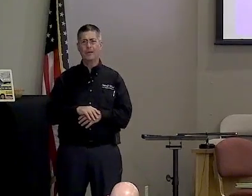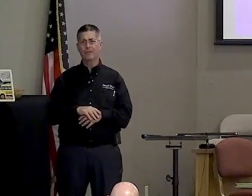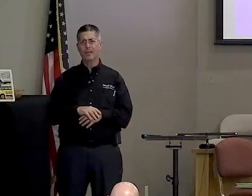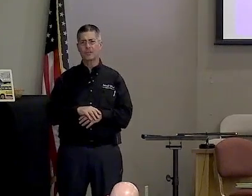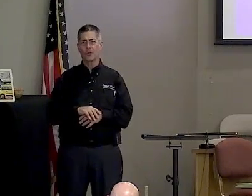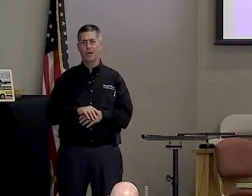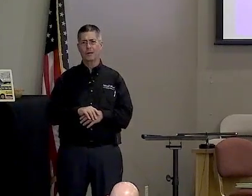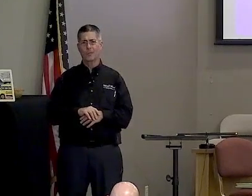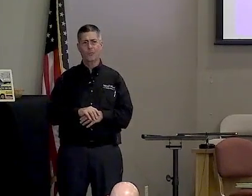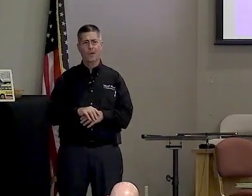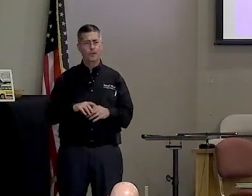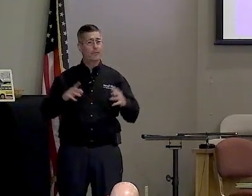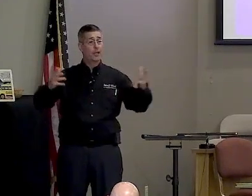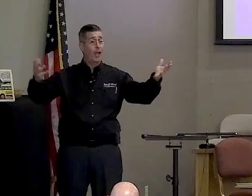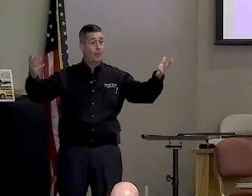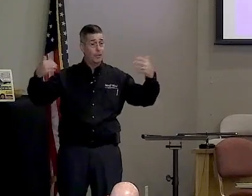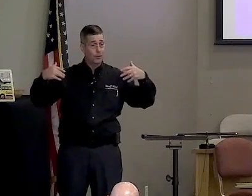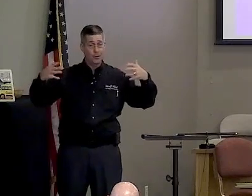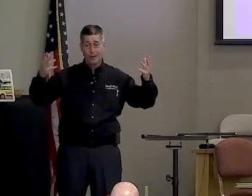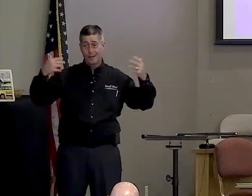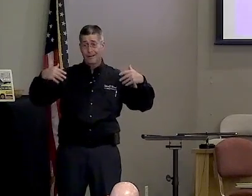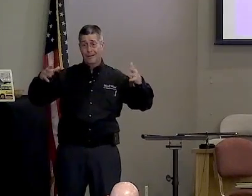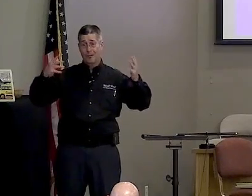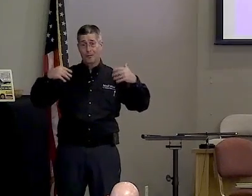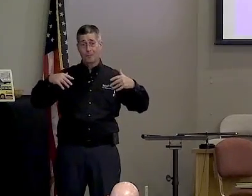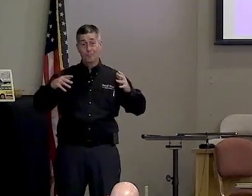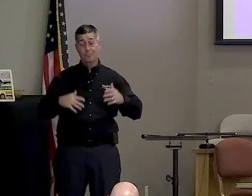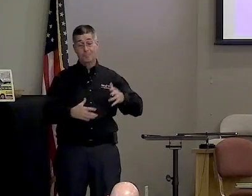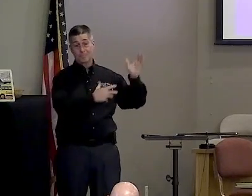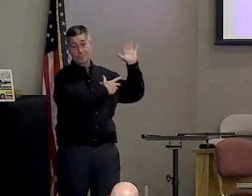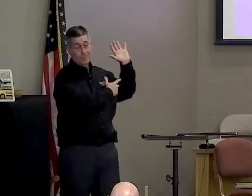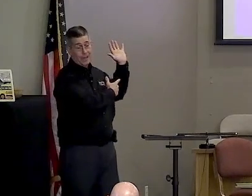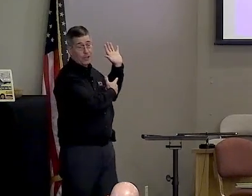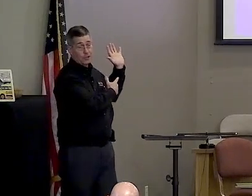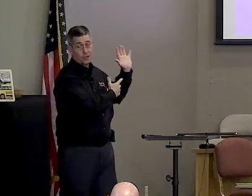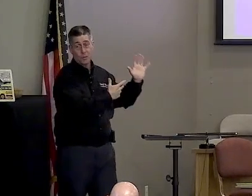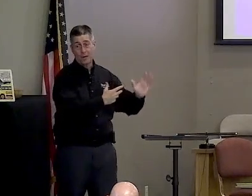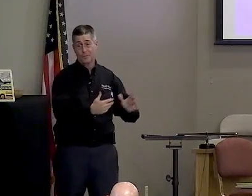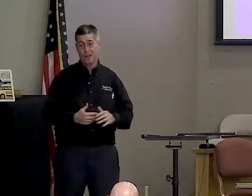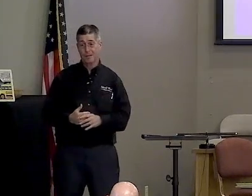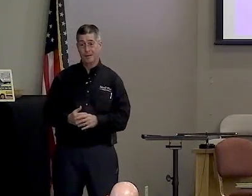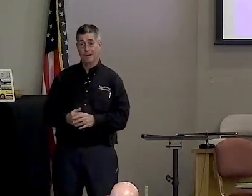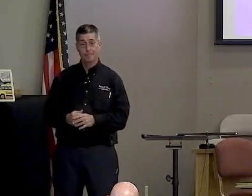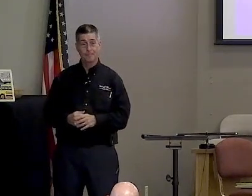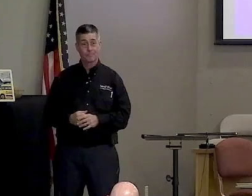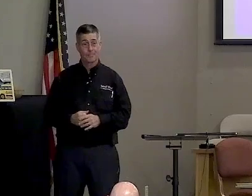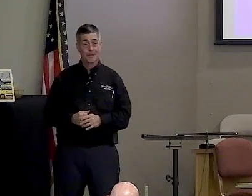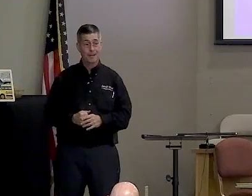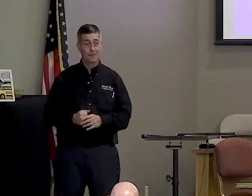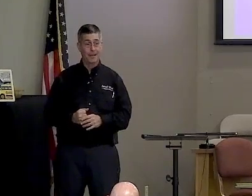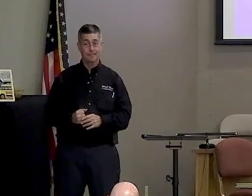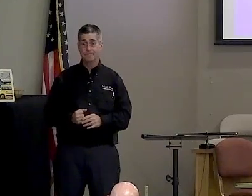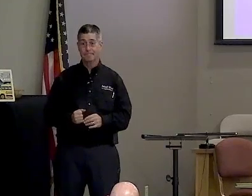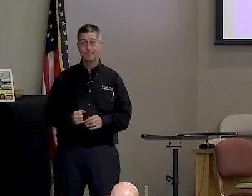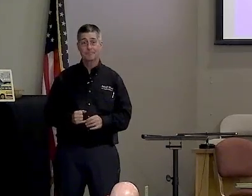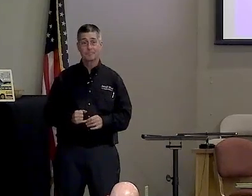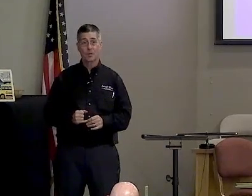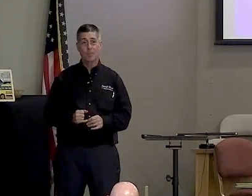do this? Or what? Do you have any comments or additions to what I've said there? Anything? We've got about